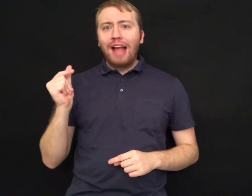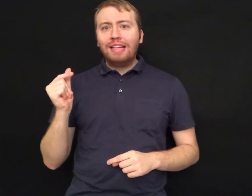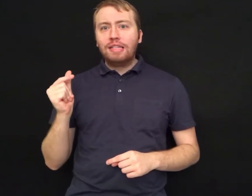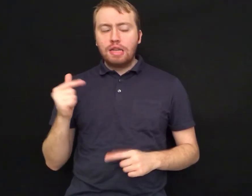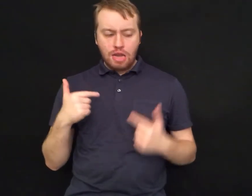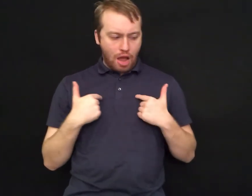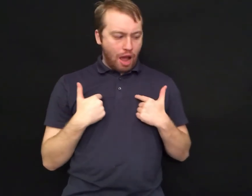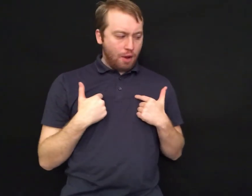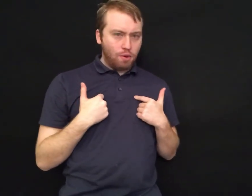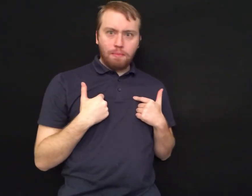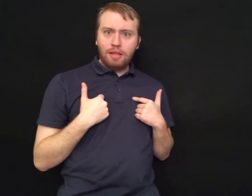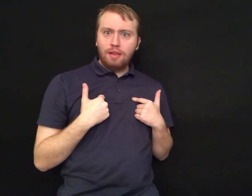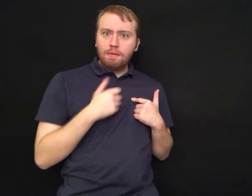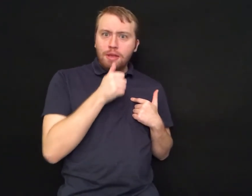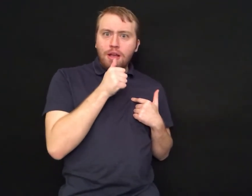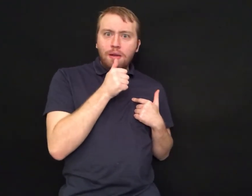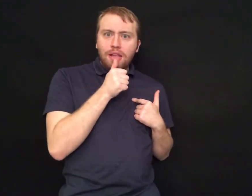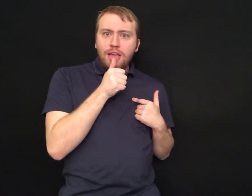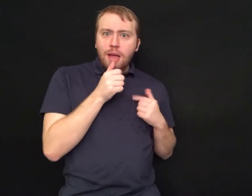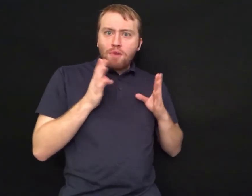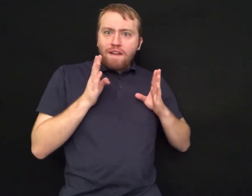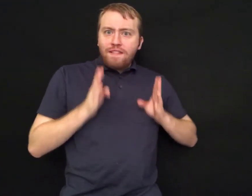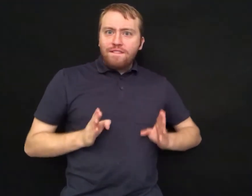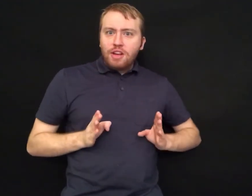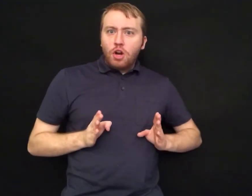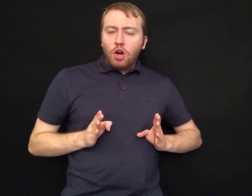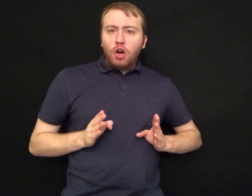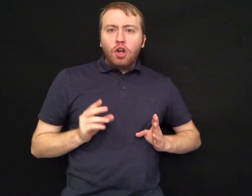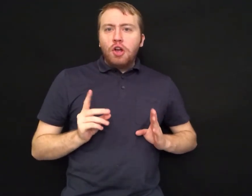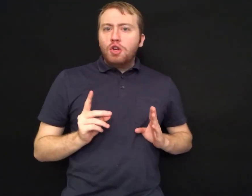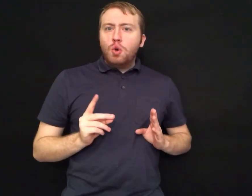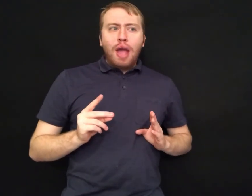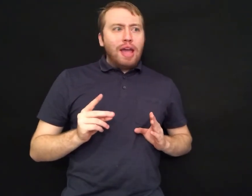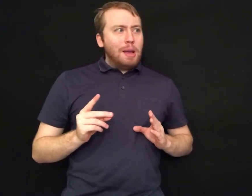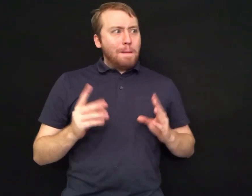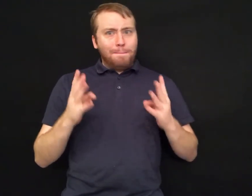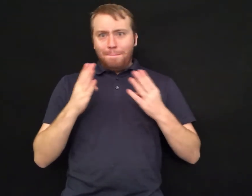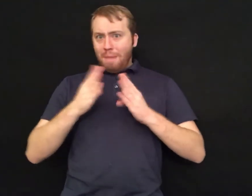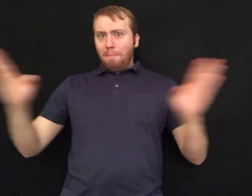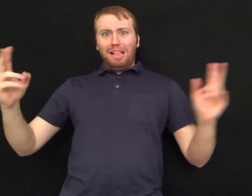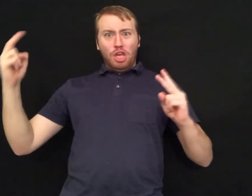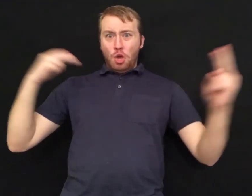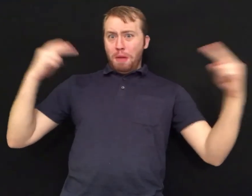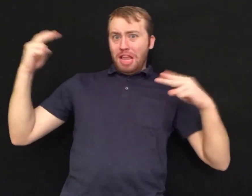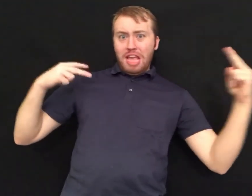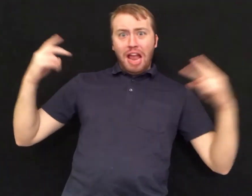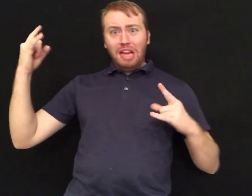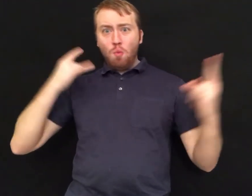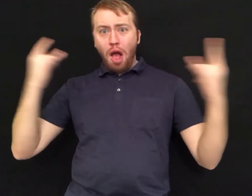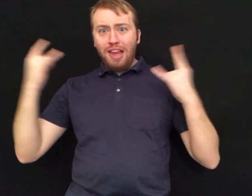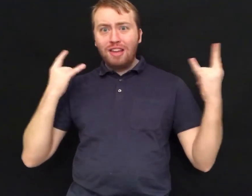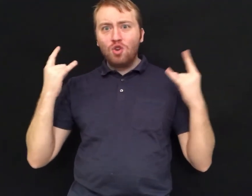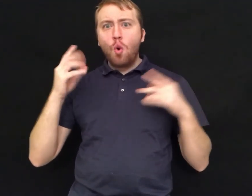private figure to a publicly humiliated one worldwide I was